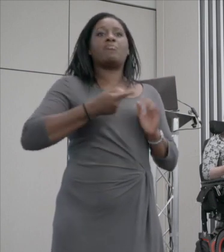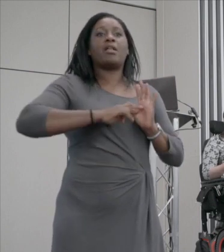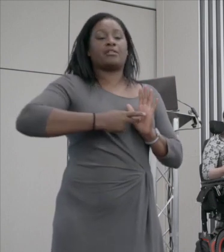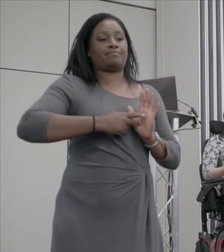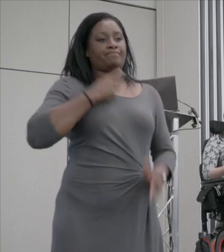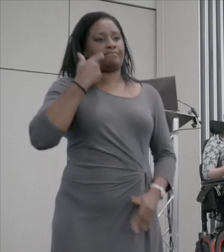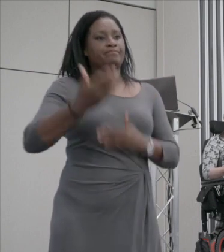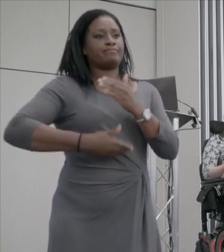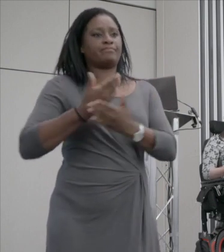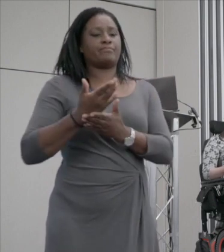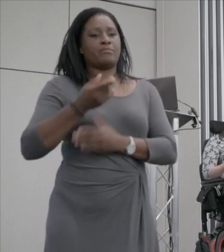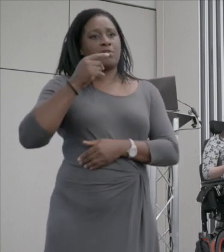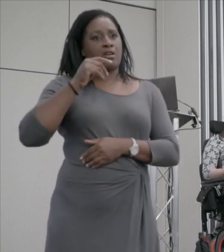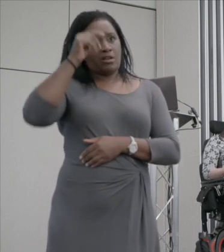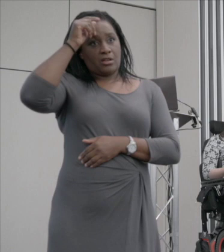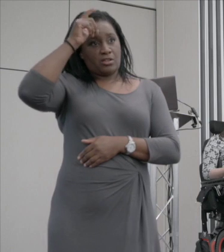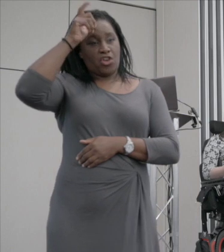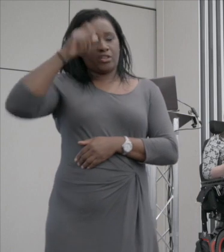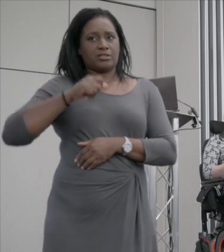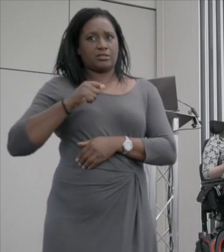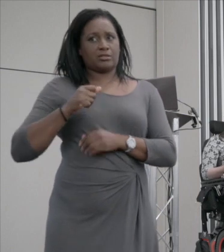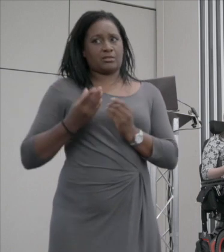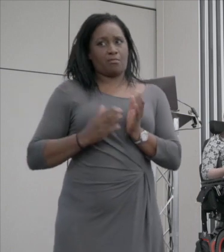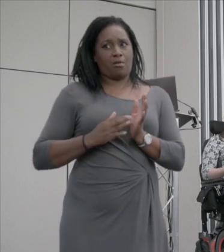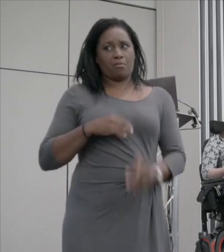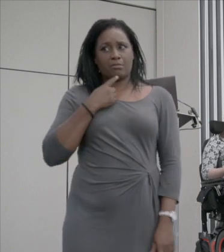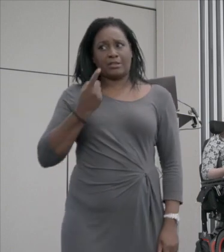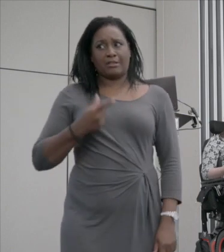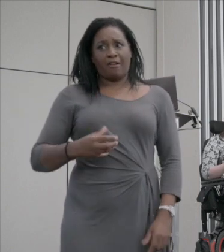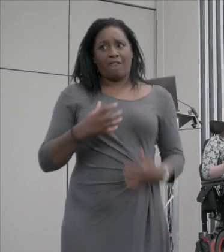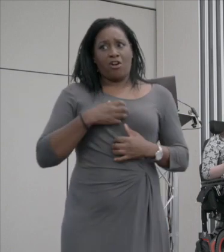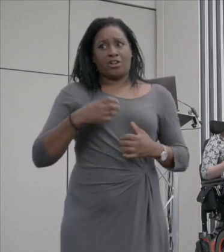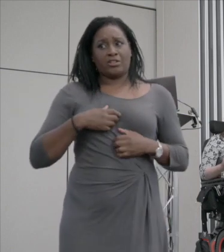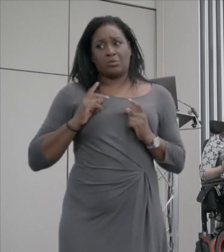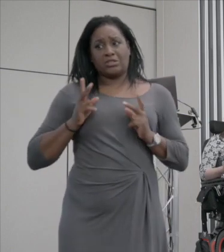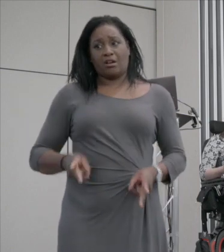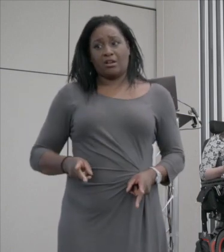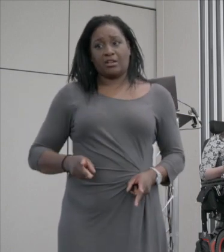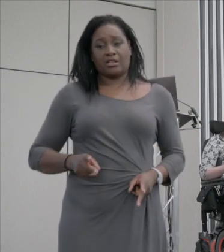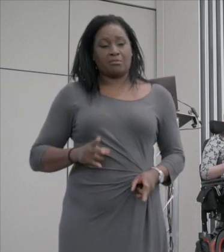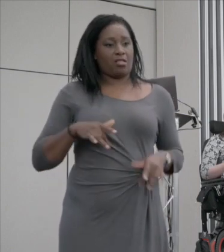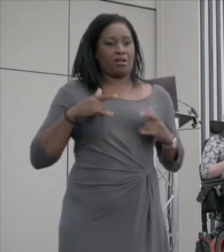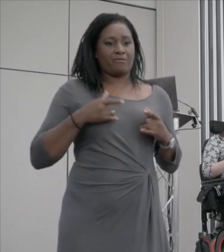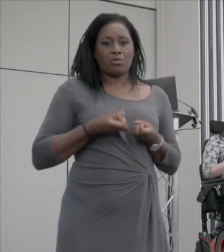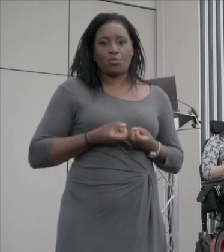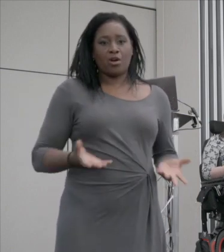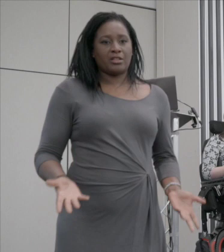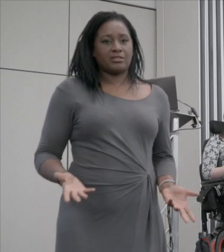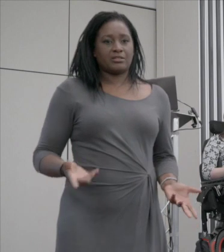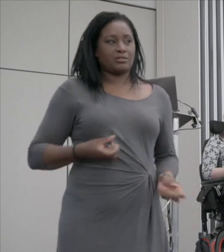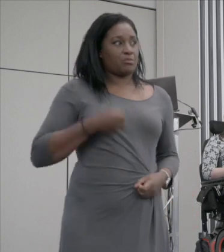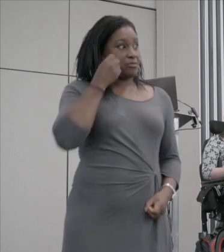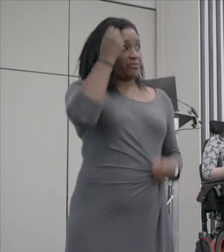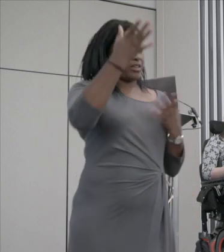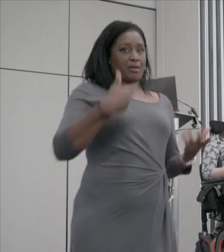hospice nurse and to my mum, I'm frightened I'll die and that my life won't have meant anything, I'll just be forgotten. My hospice nurse never